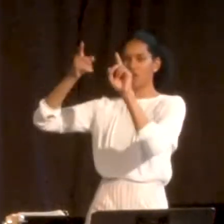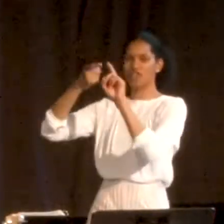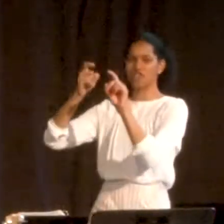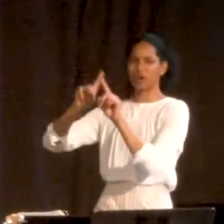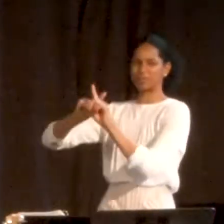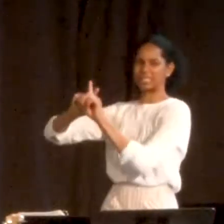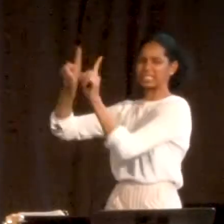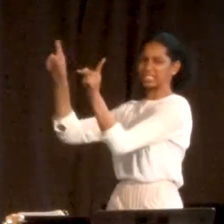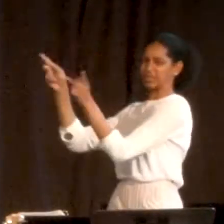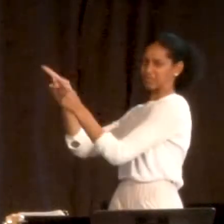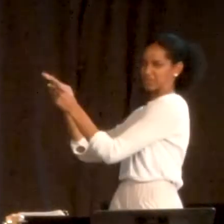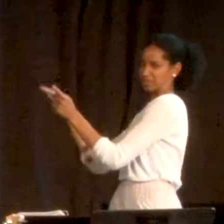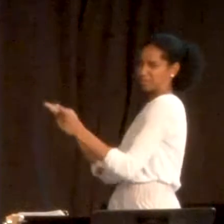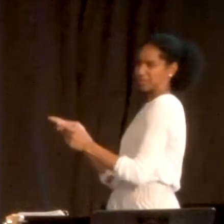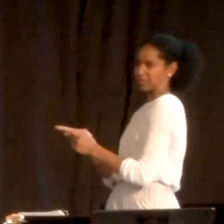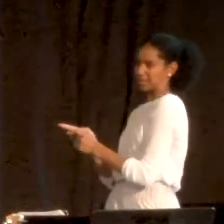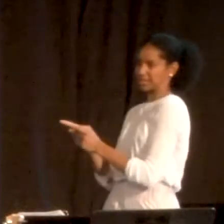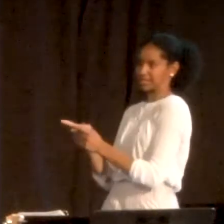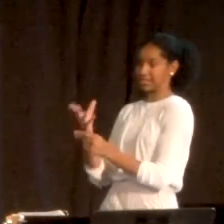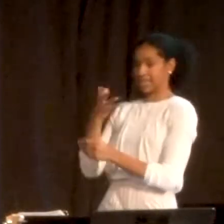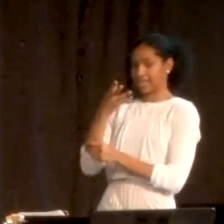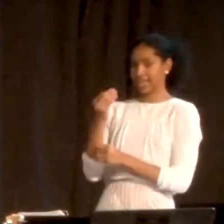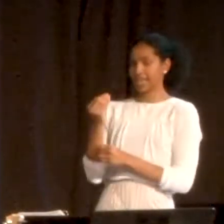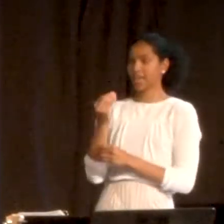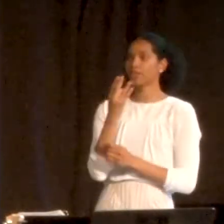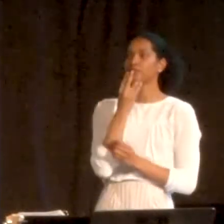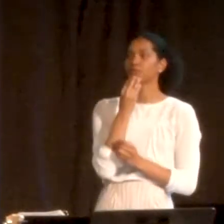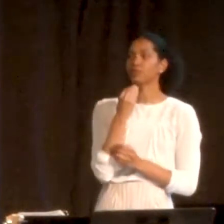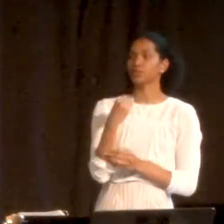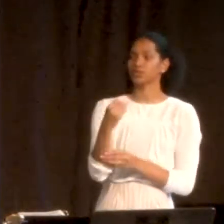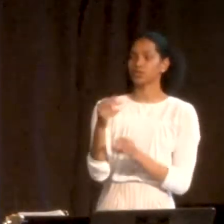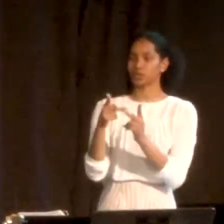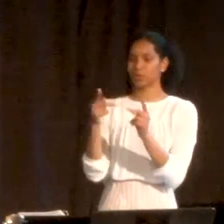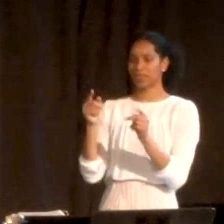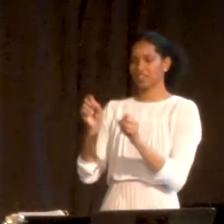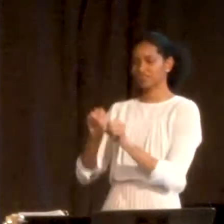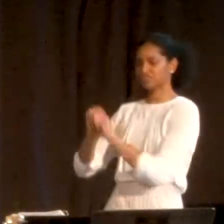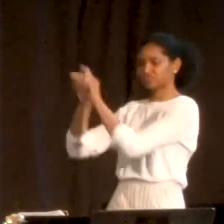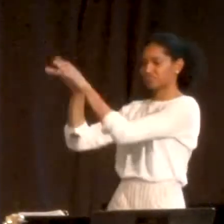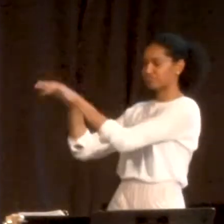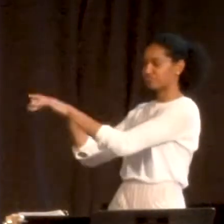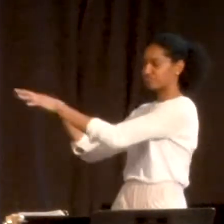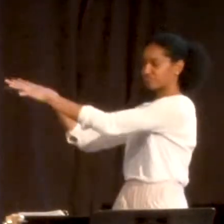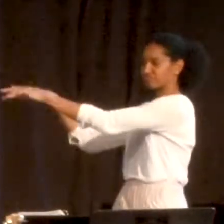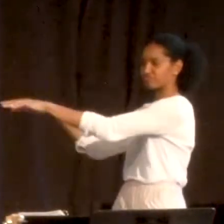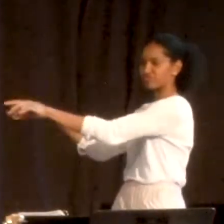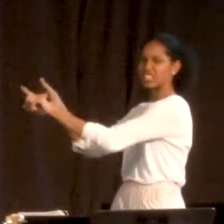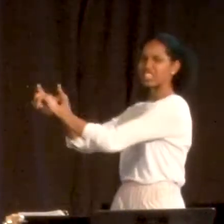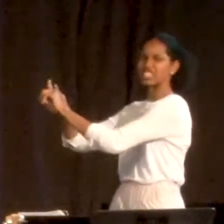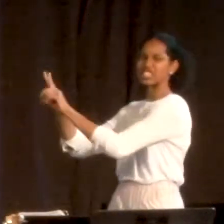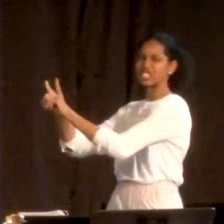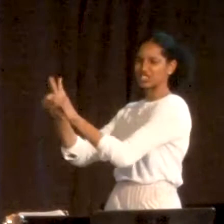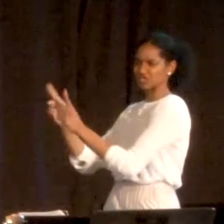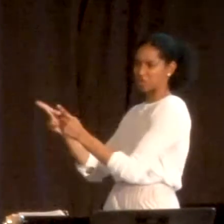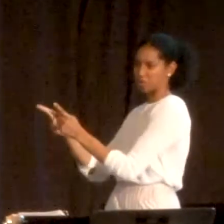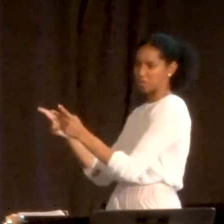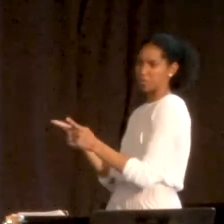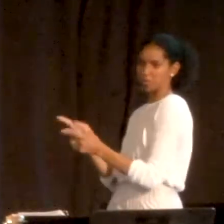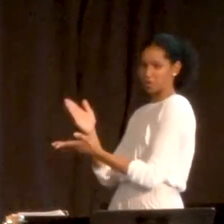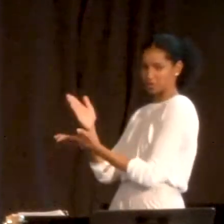diaspora, in the Jewish enclave scattered across the Mediterranean world,